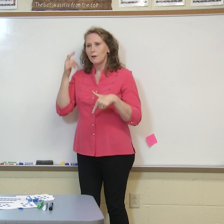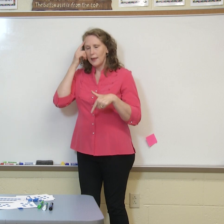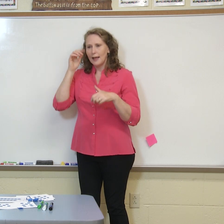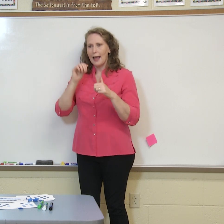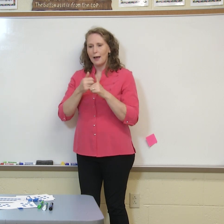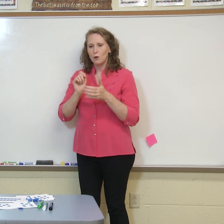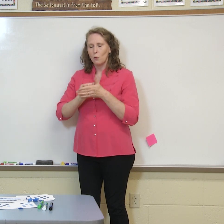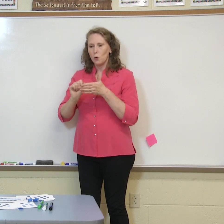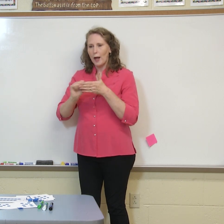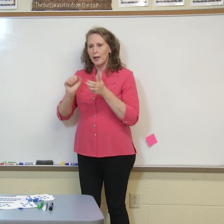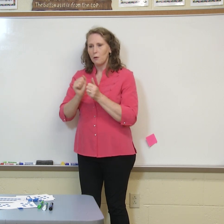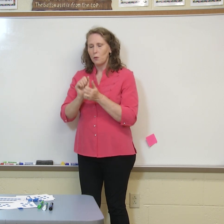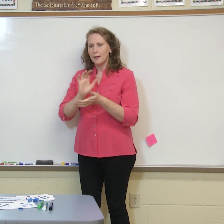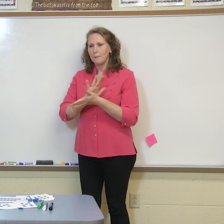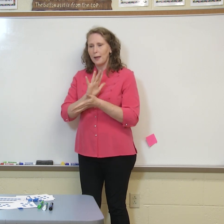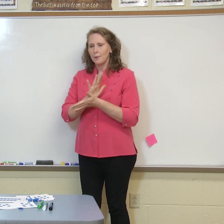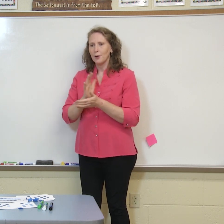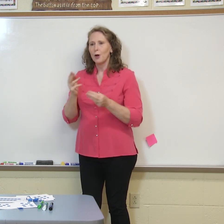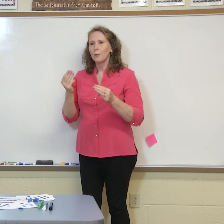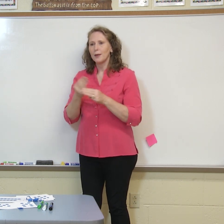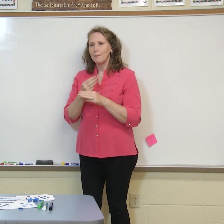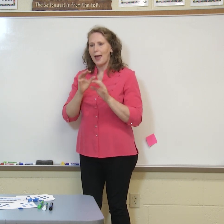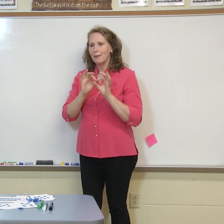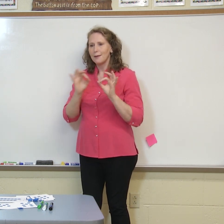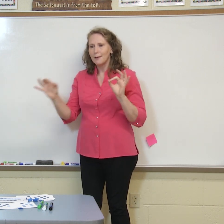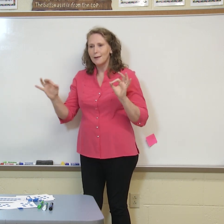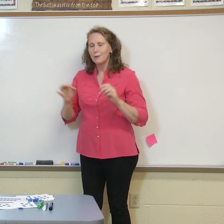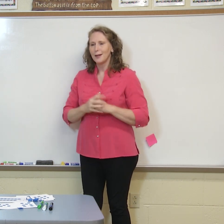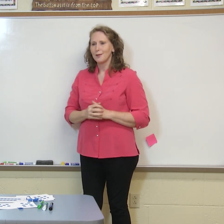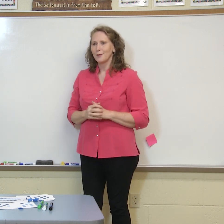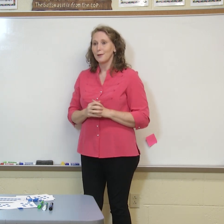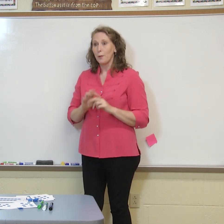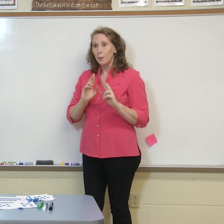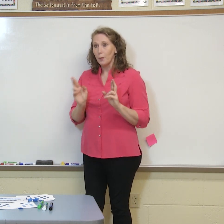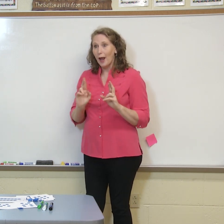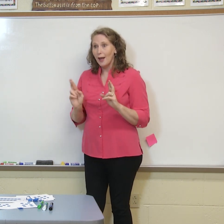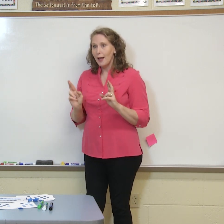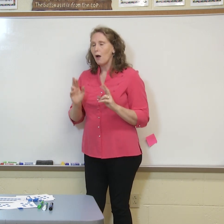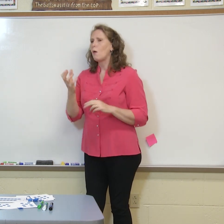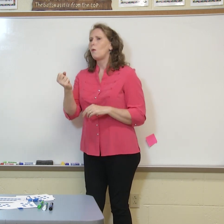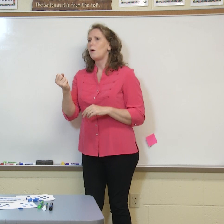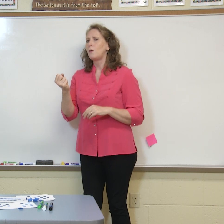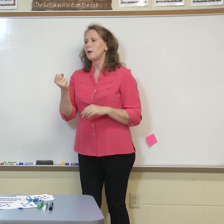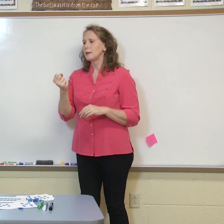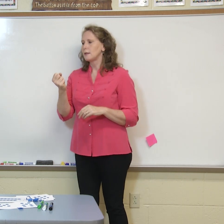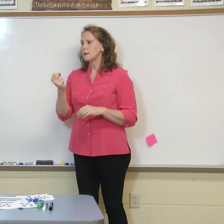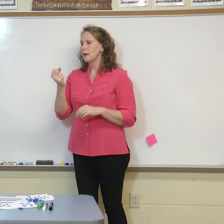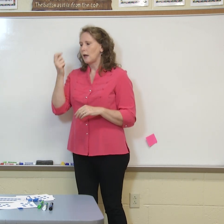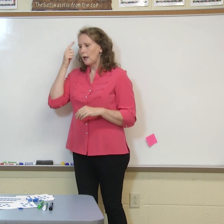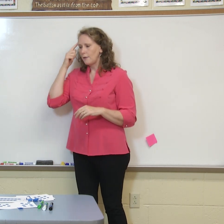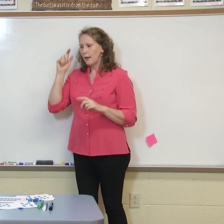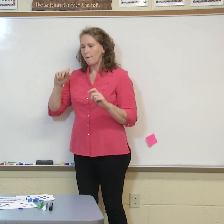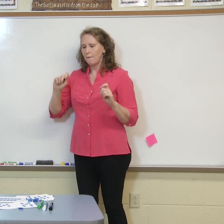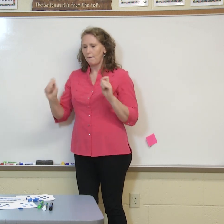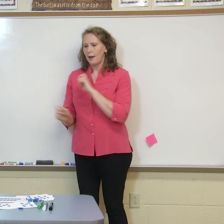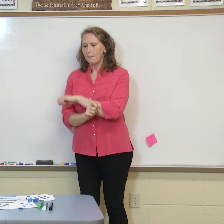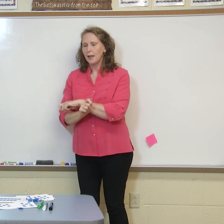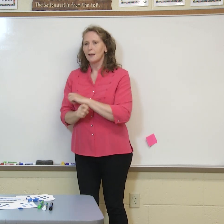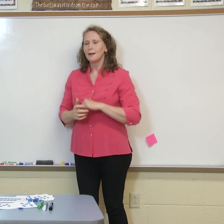to write it down with mathematical notation. Ready? Oh, wait. I think I'm going to turn this around this